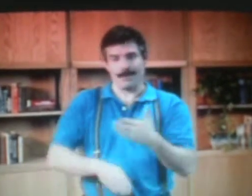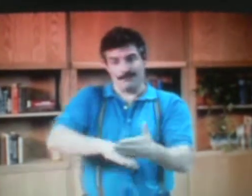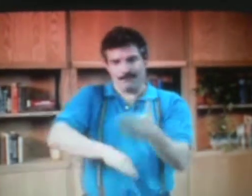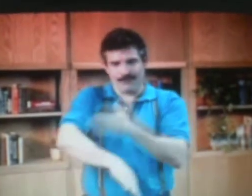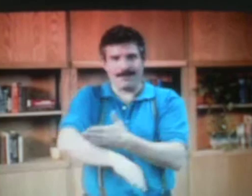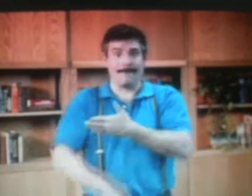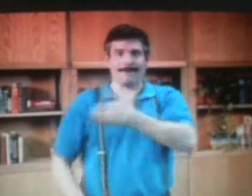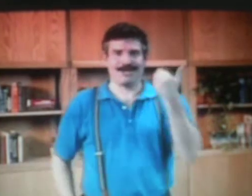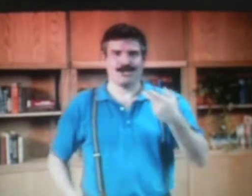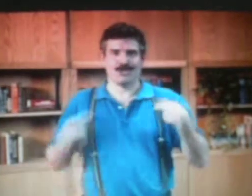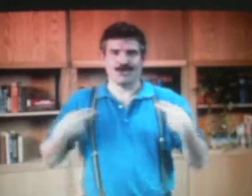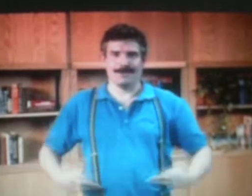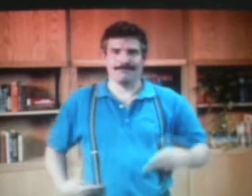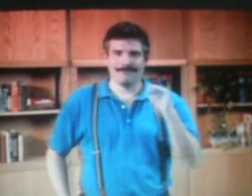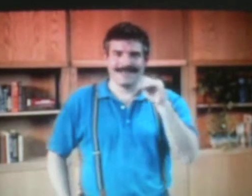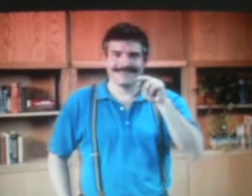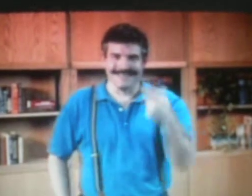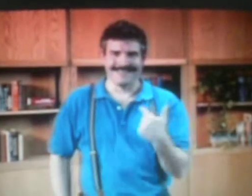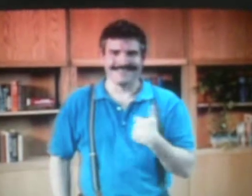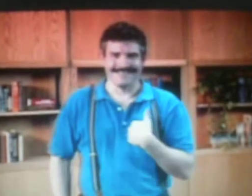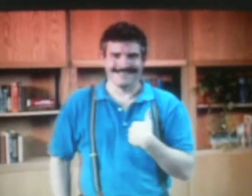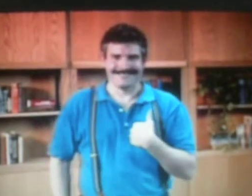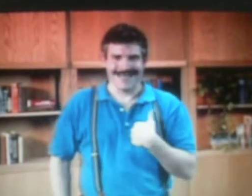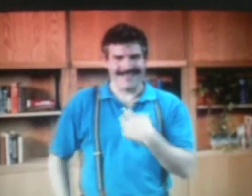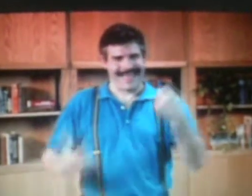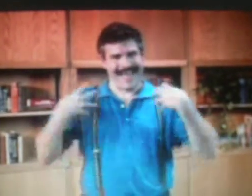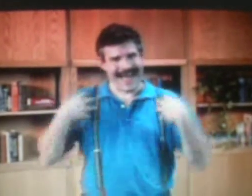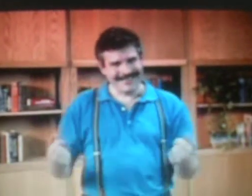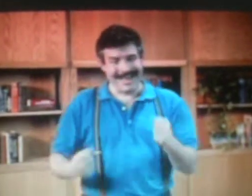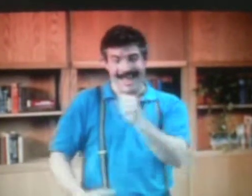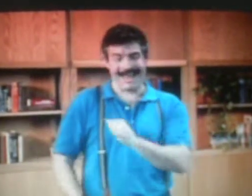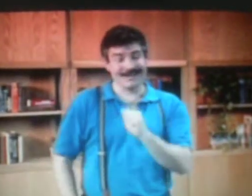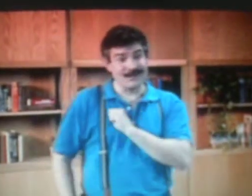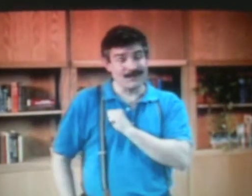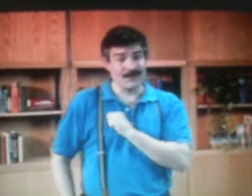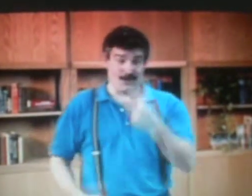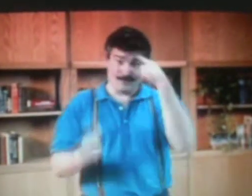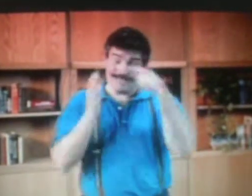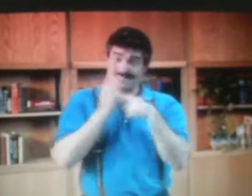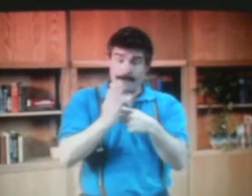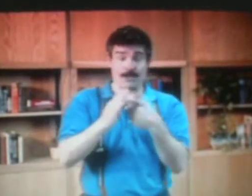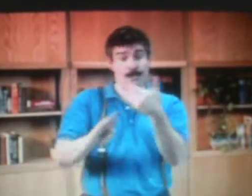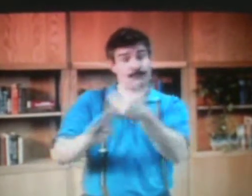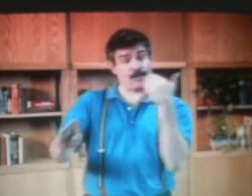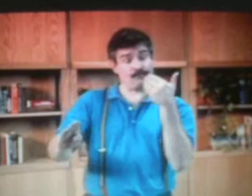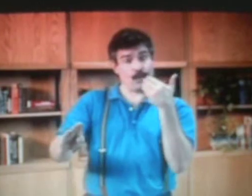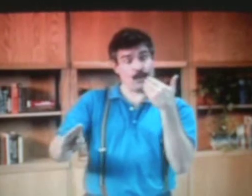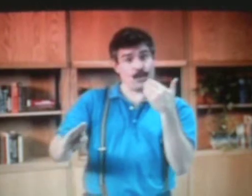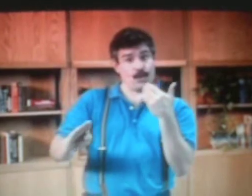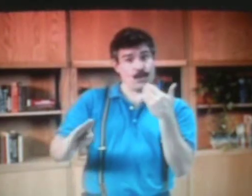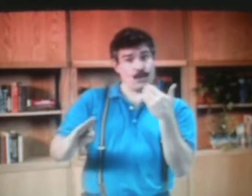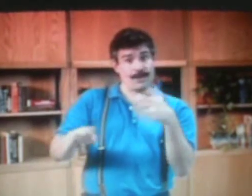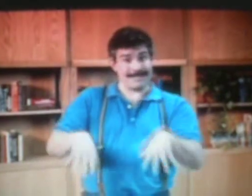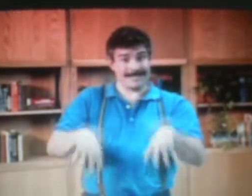And train to be a better man? No. But to train to be a better human being and have a confidence and better attitude.